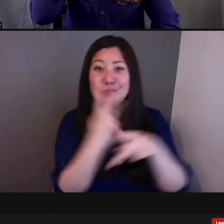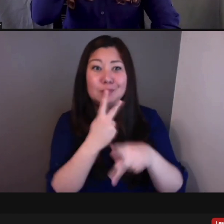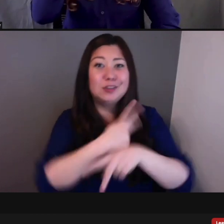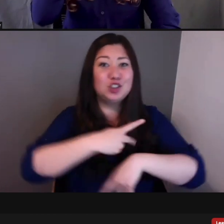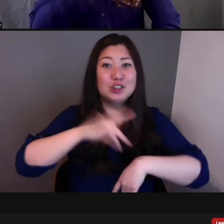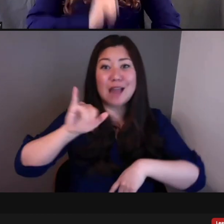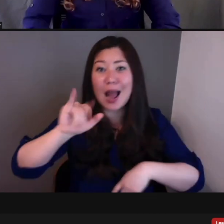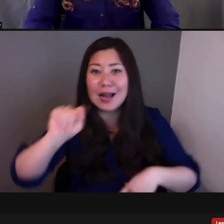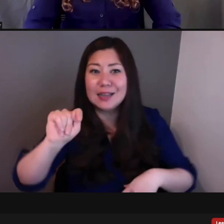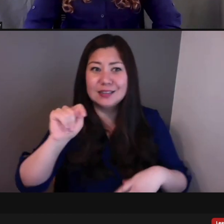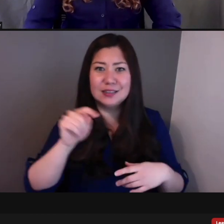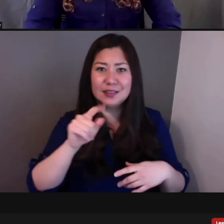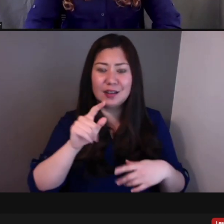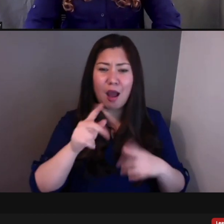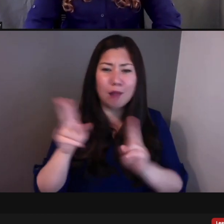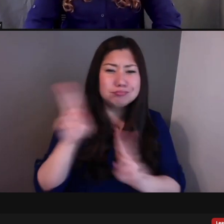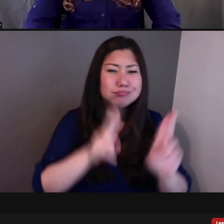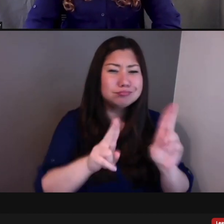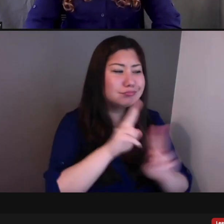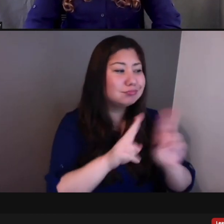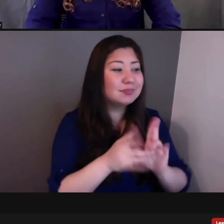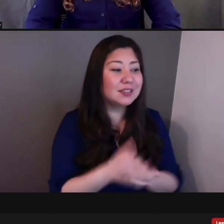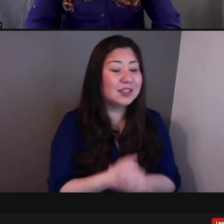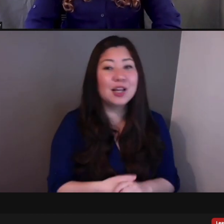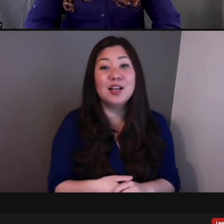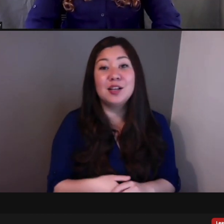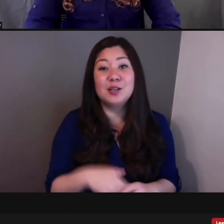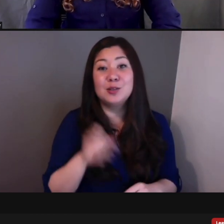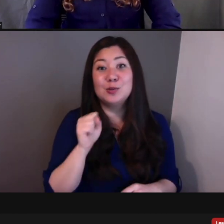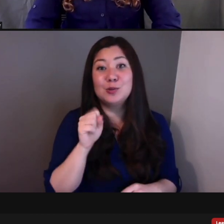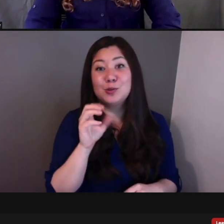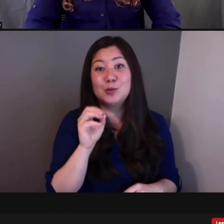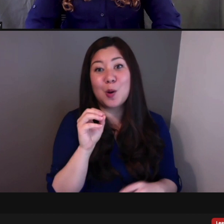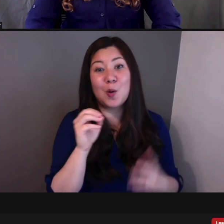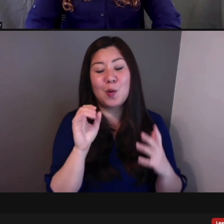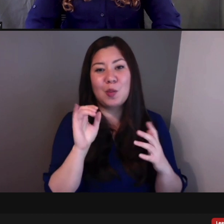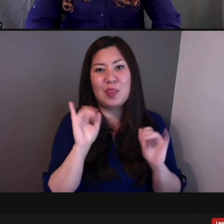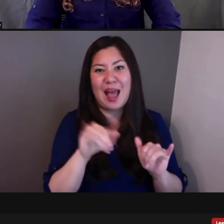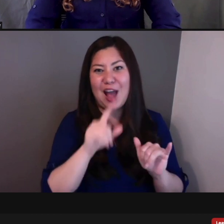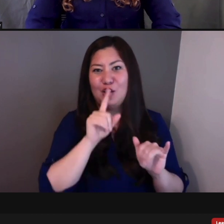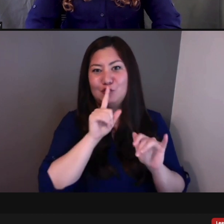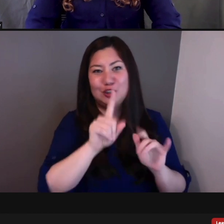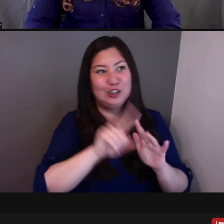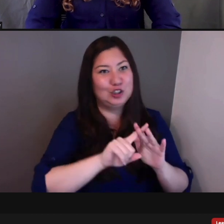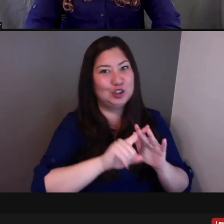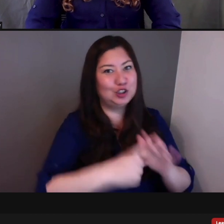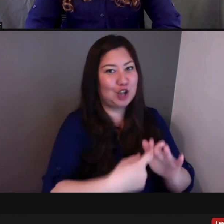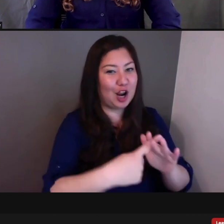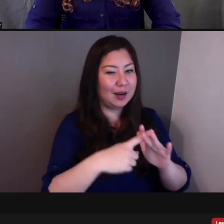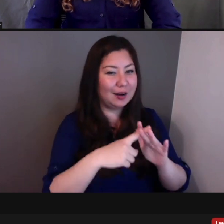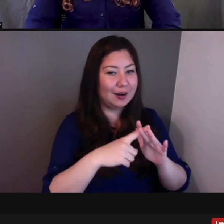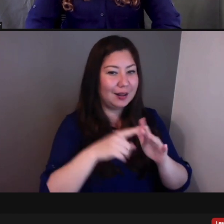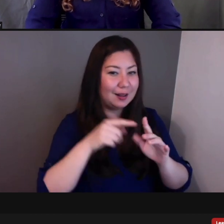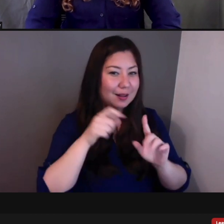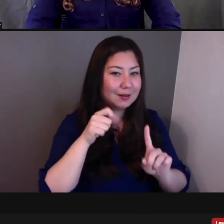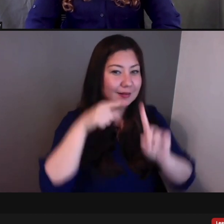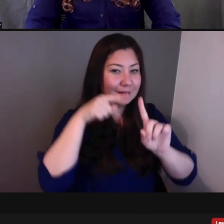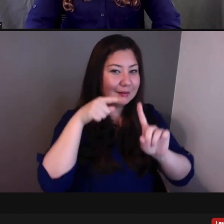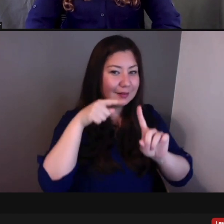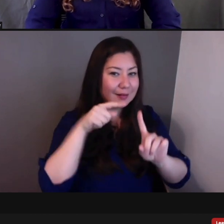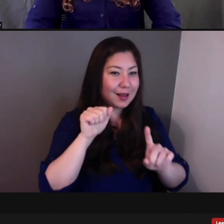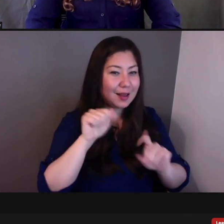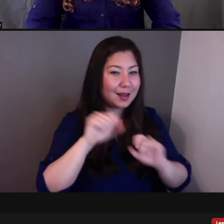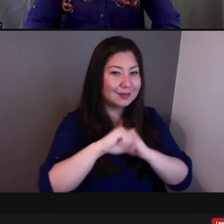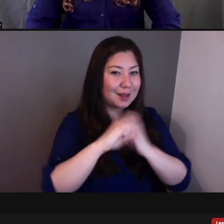STEM fields where we were learning signs at the DAC conference, and we saw the international people